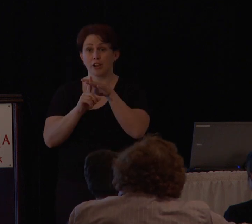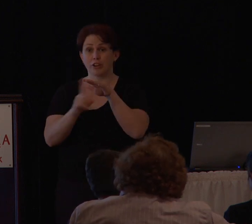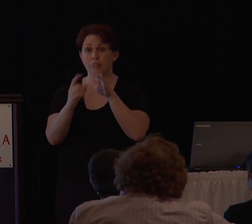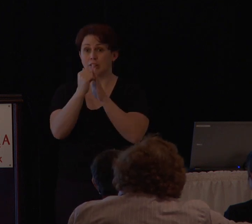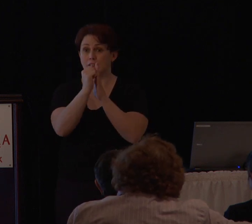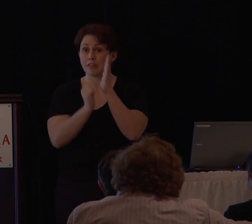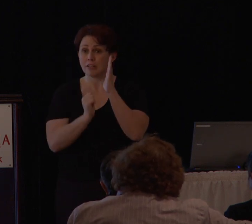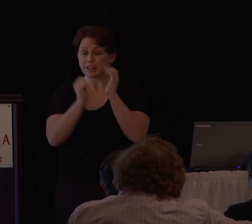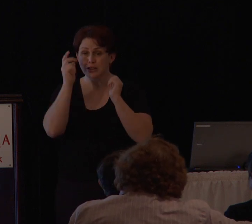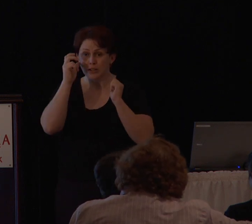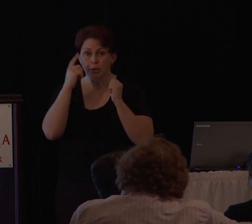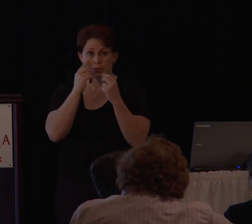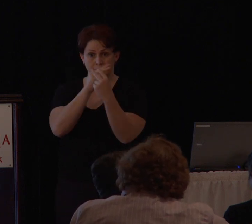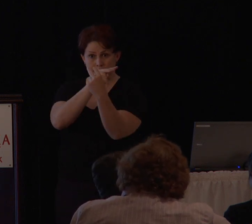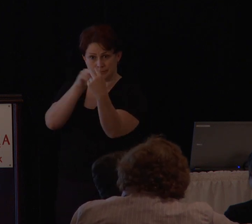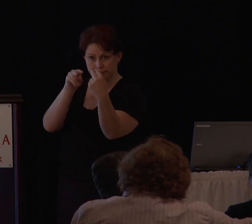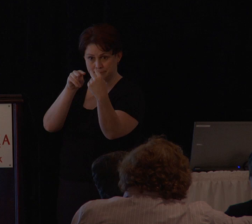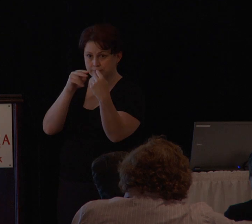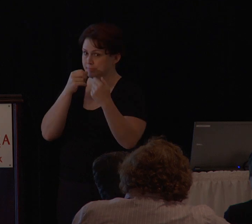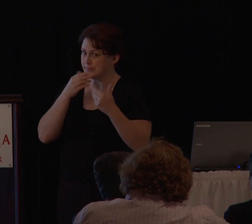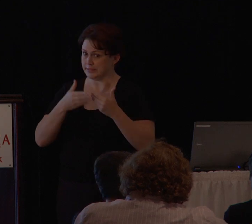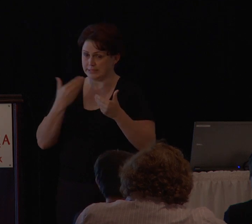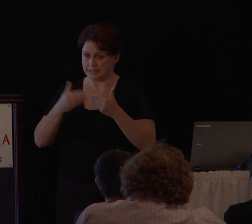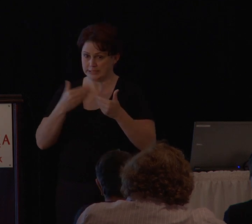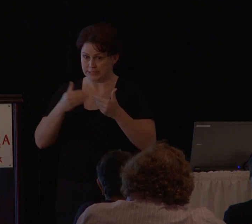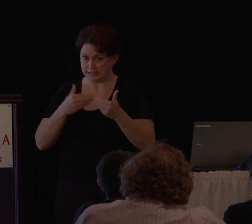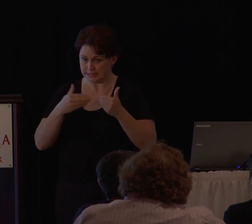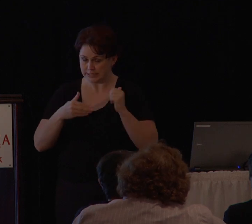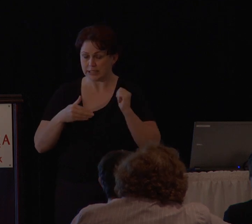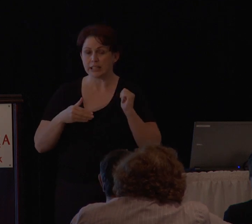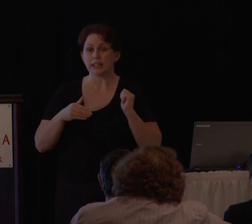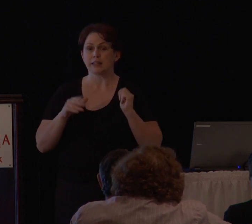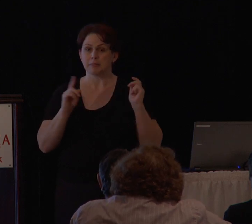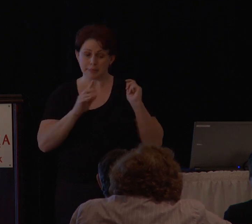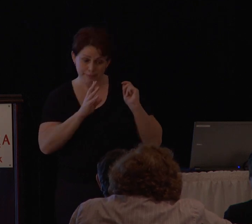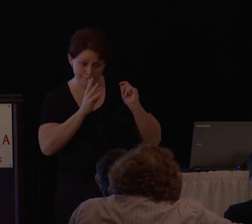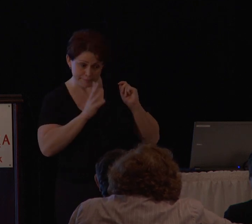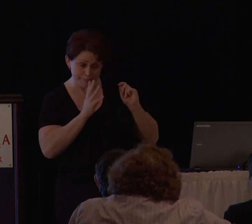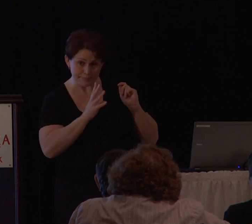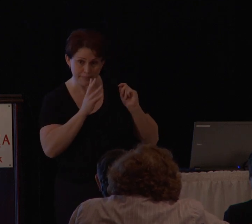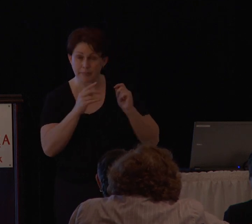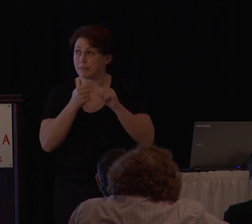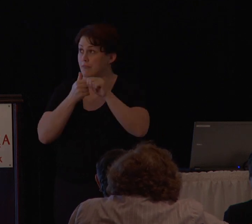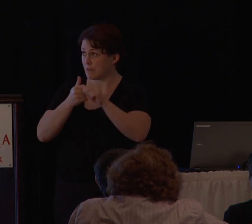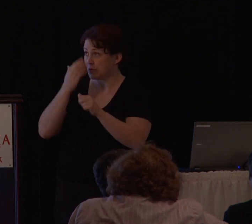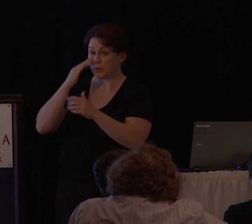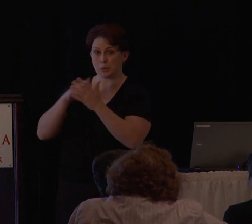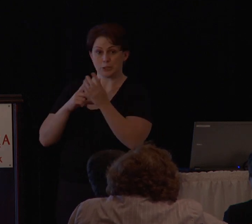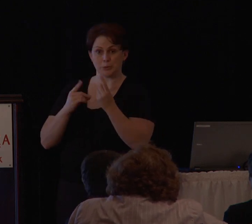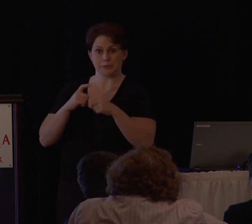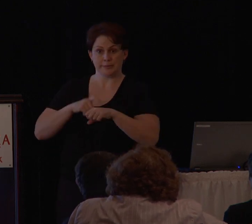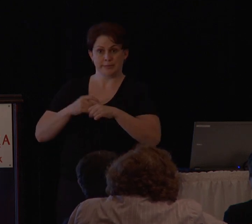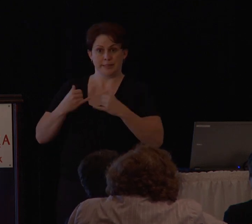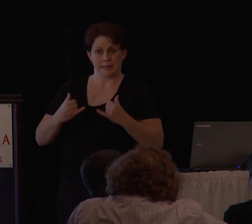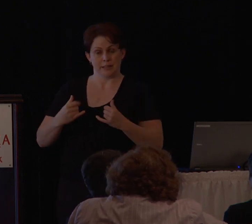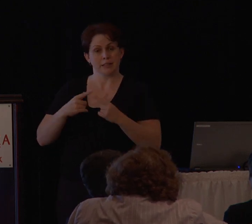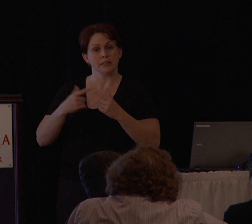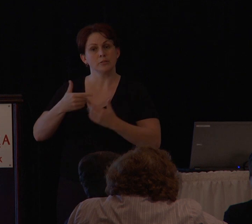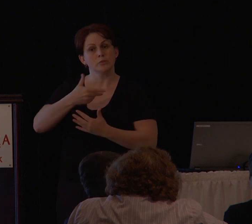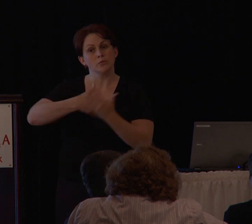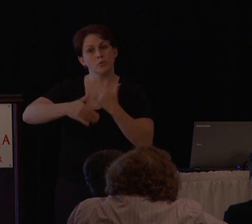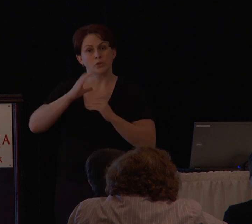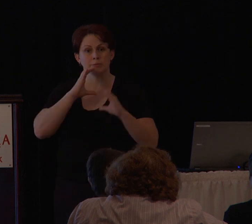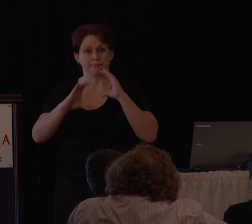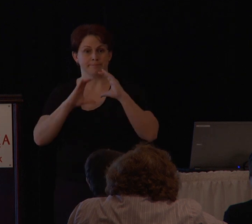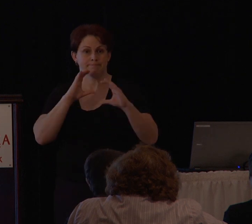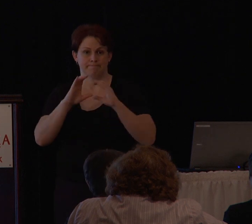maintaining eye contact, and reading verbal cues, and also difficulties with social communication.